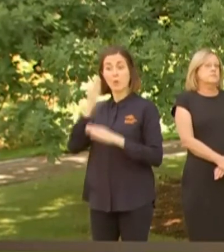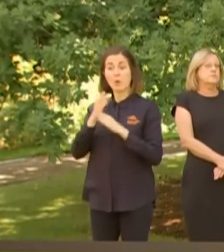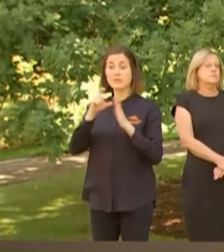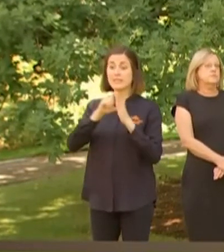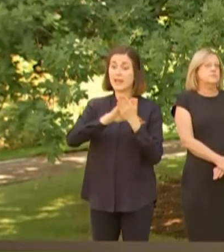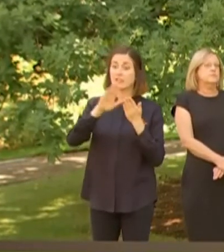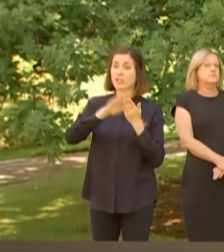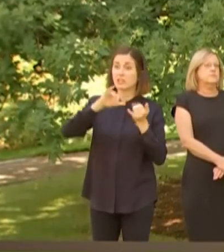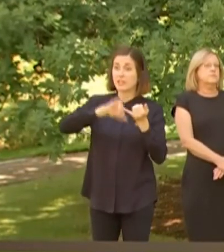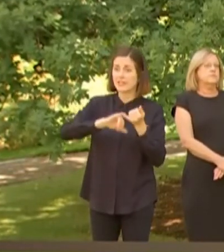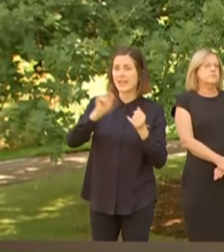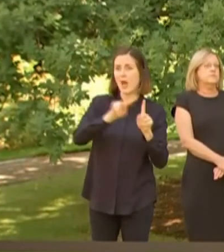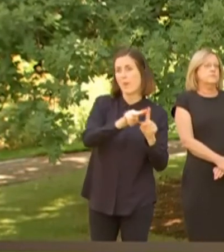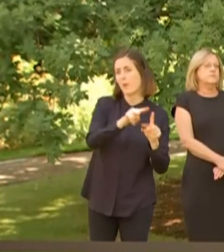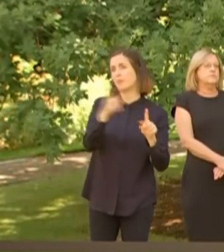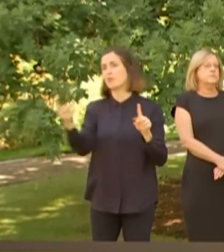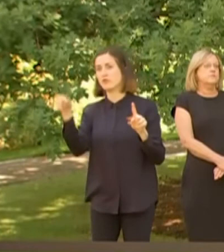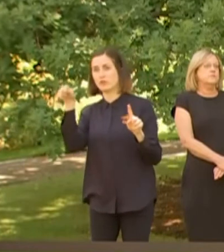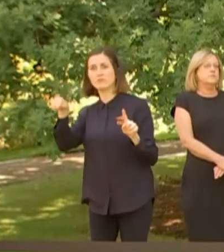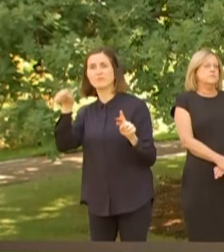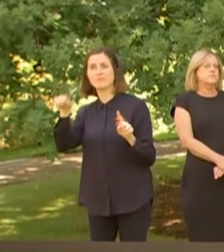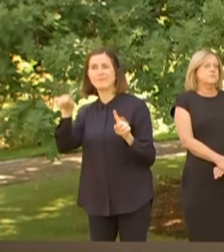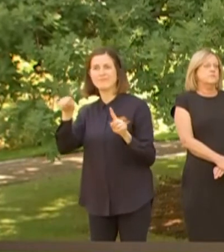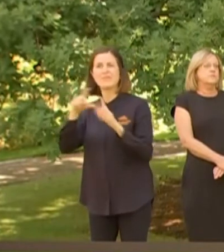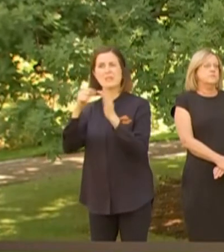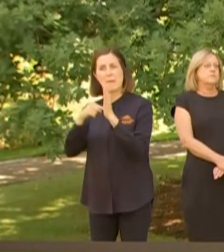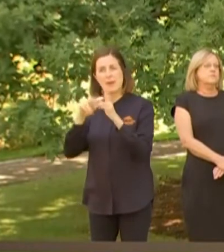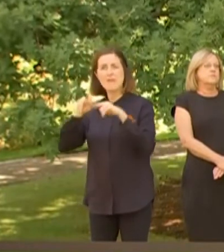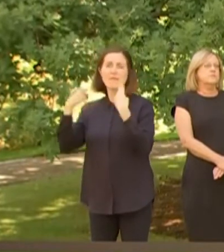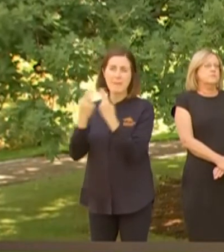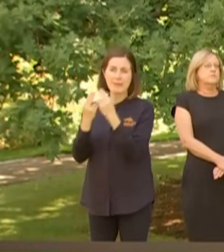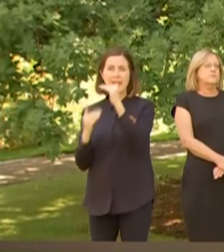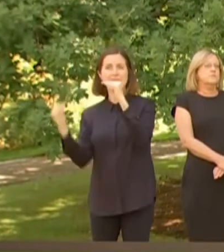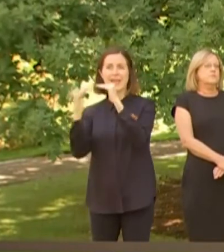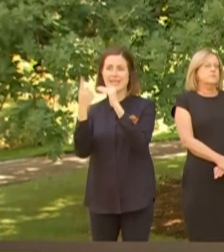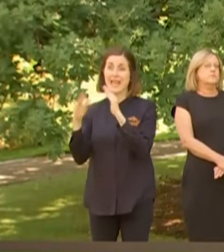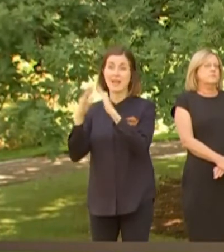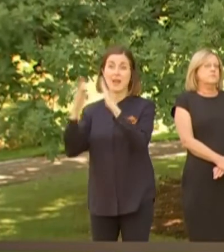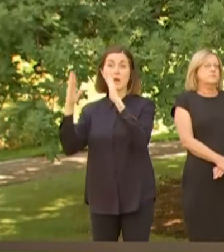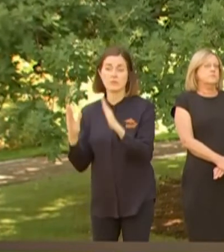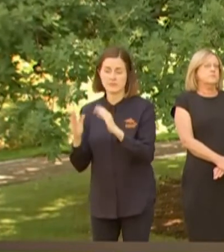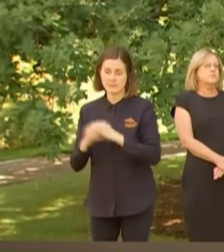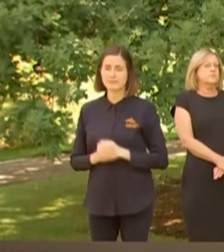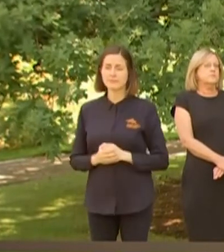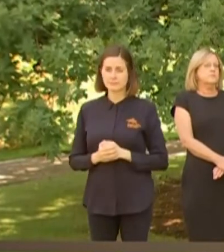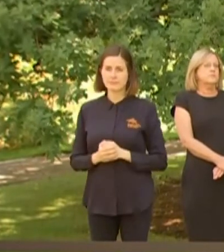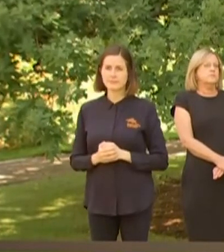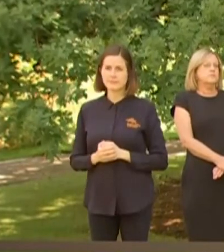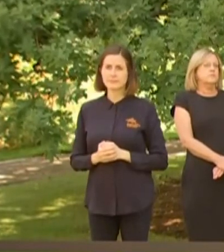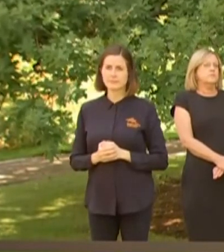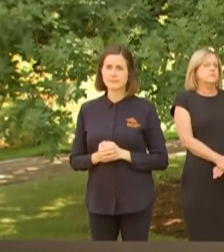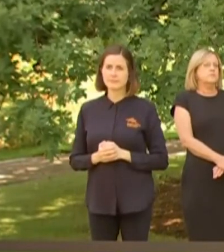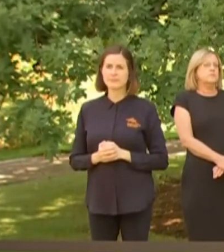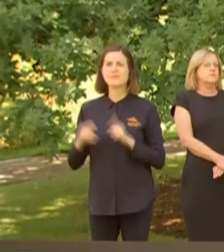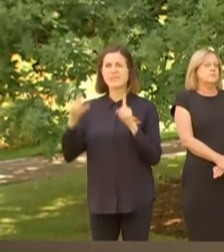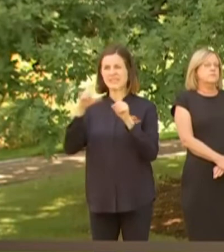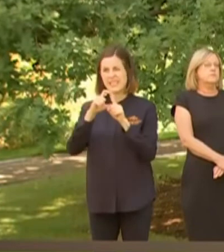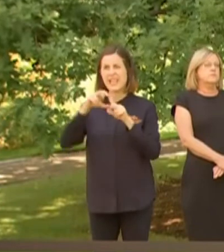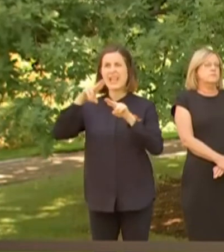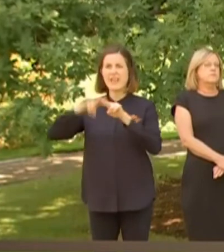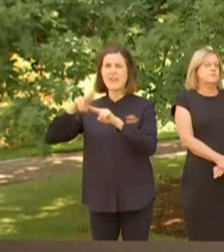agenda as well. So that makes sense. The other point too is with the Mental Health Royal Commission